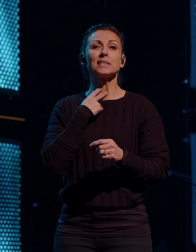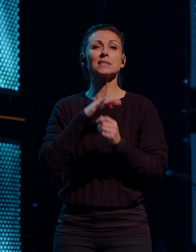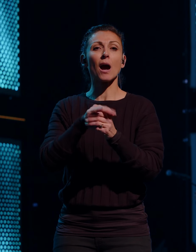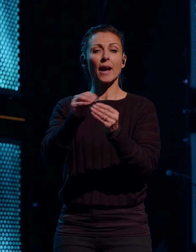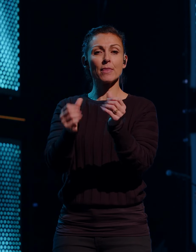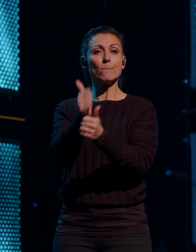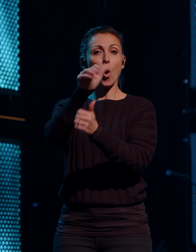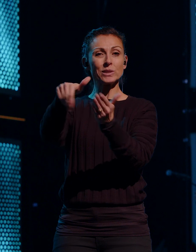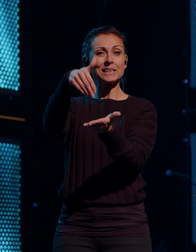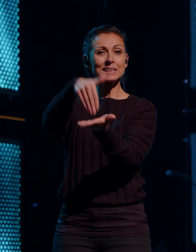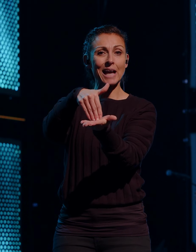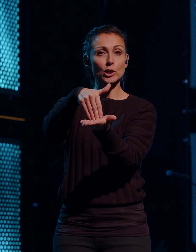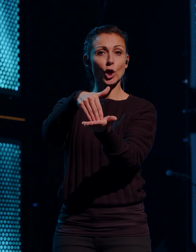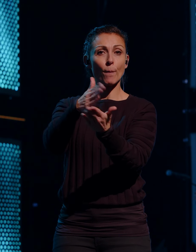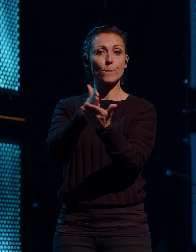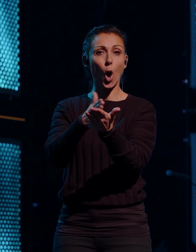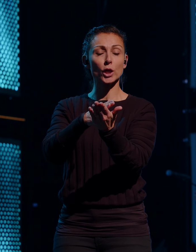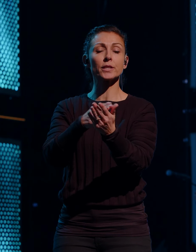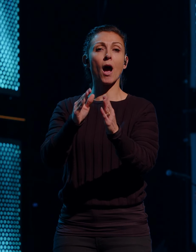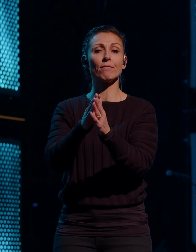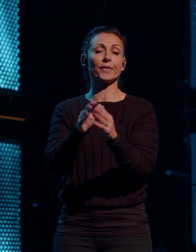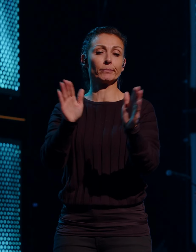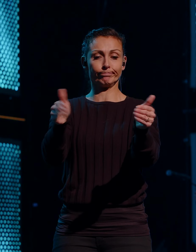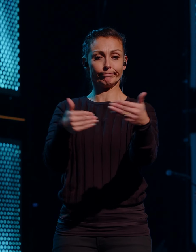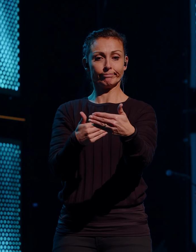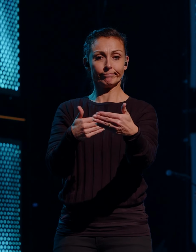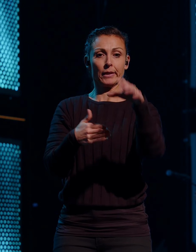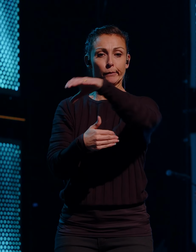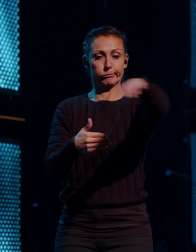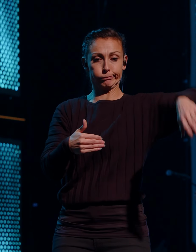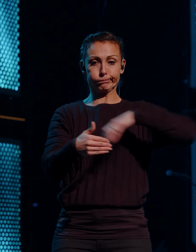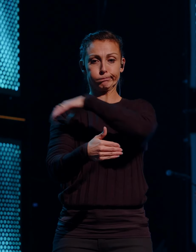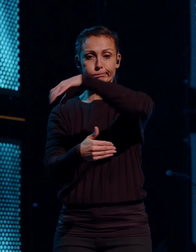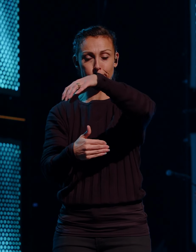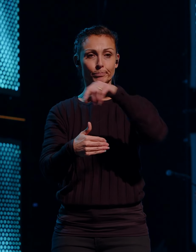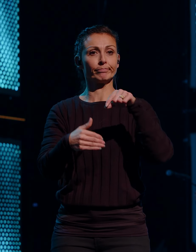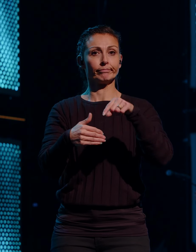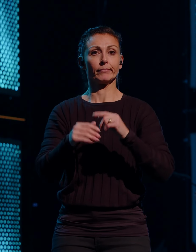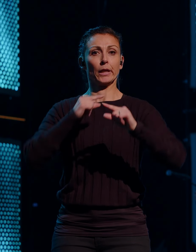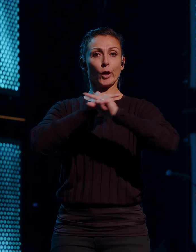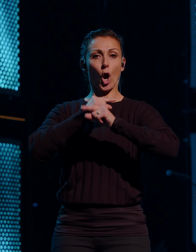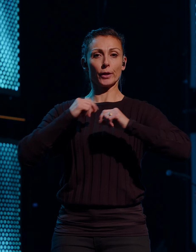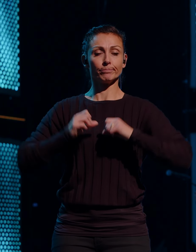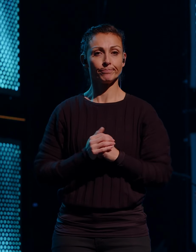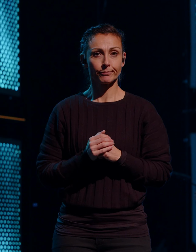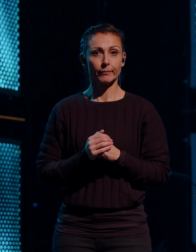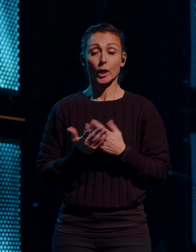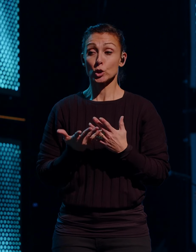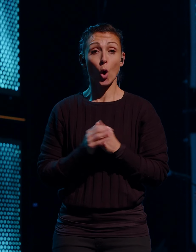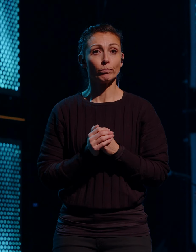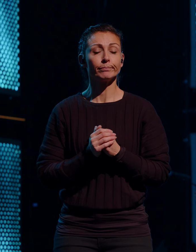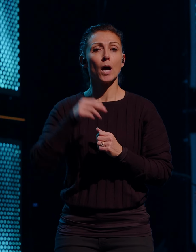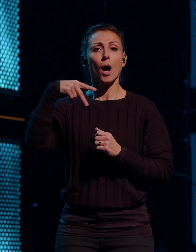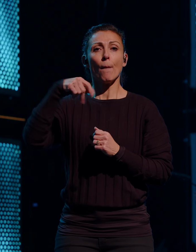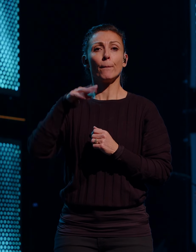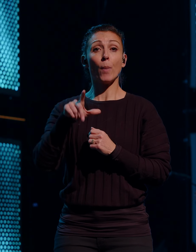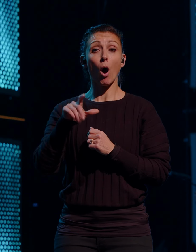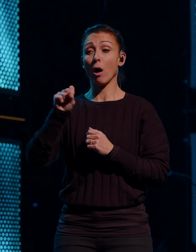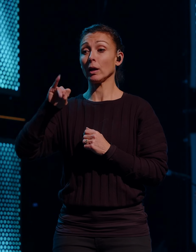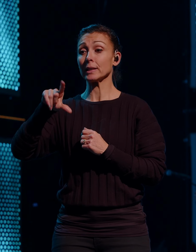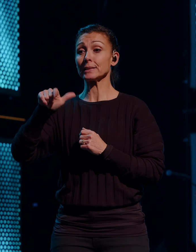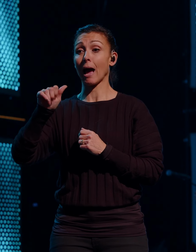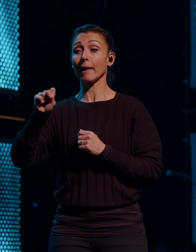the stocks. So these owners are not happy with Paul and Silas. They start spreading like nonsense about what they're doing, that